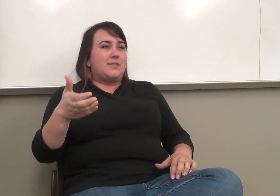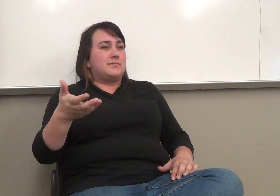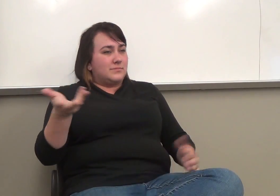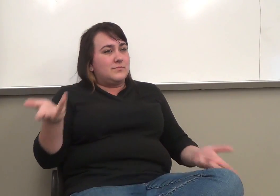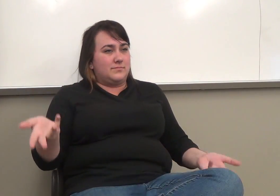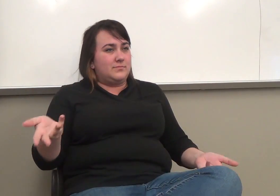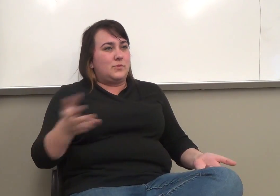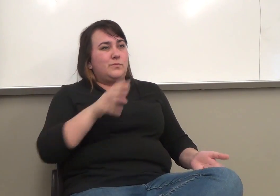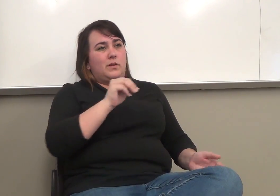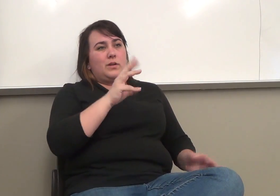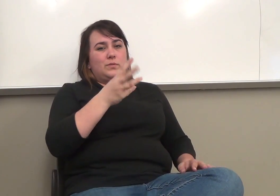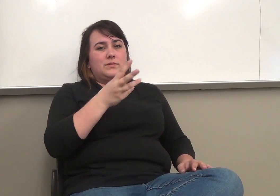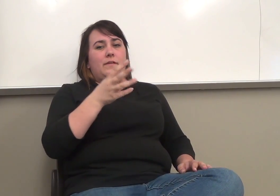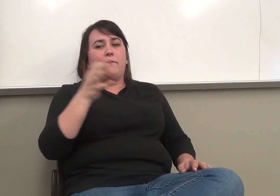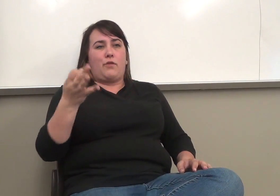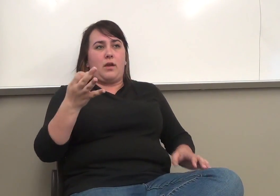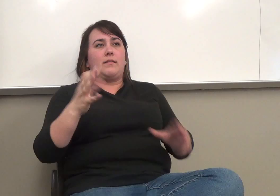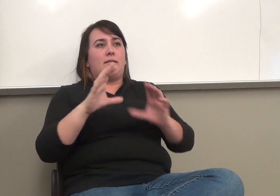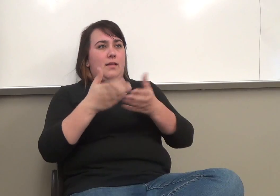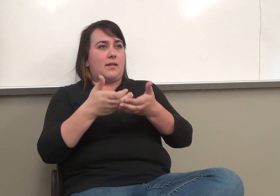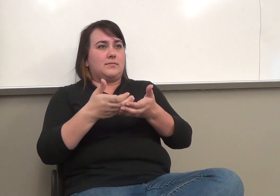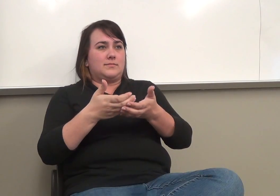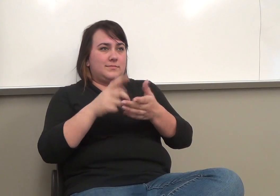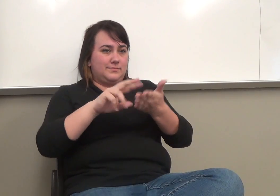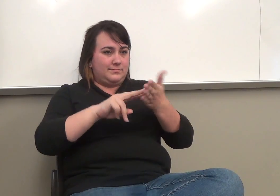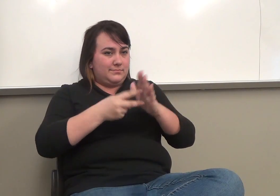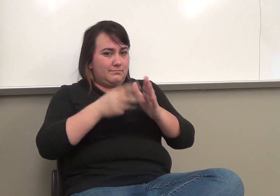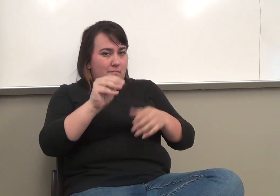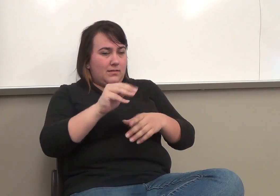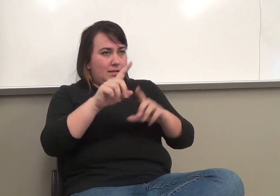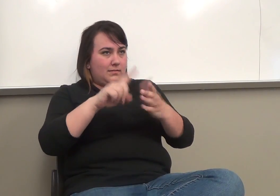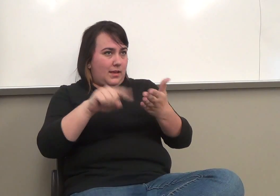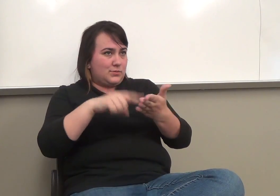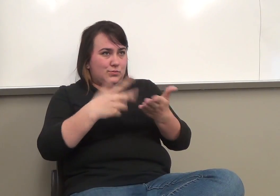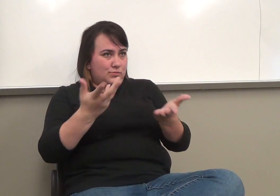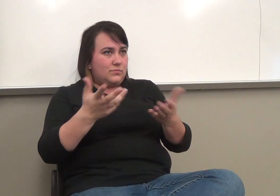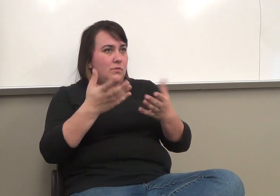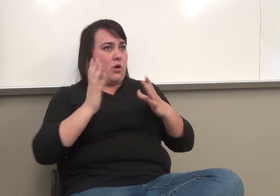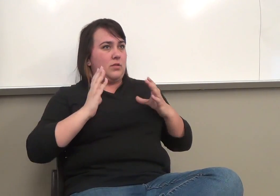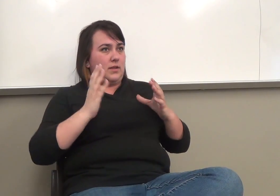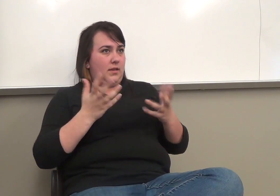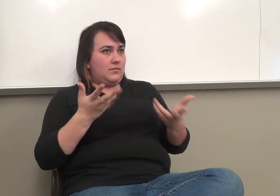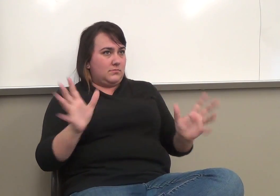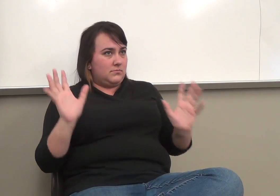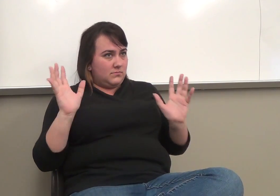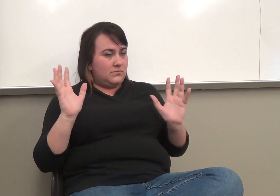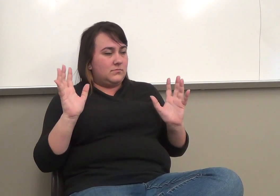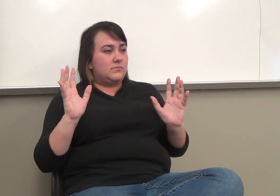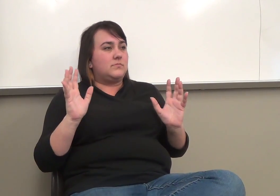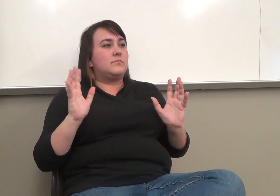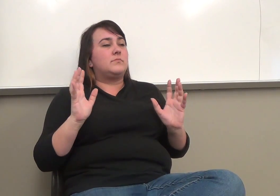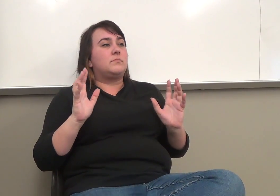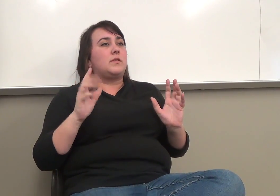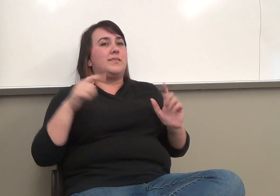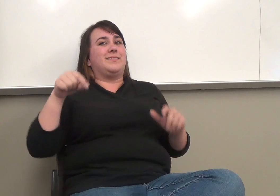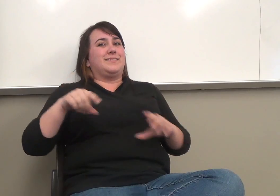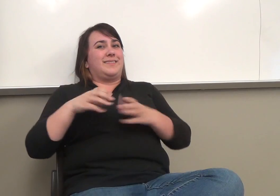Wednesday, Friday classes, you are not here on Monday. But we do. We are now